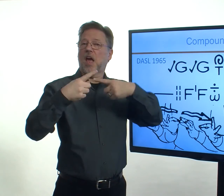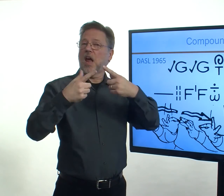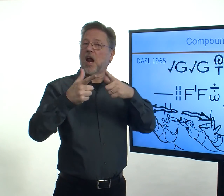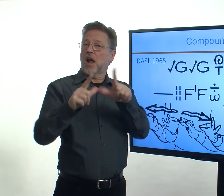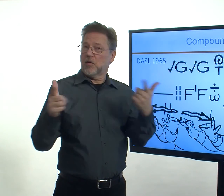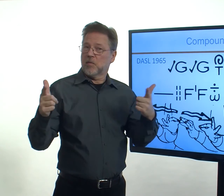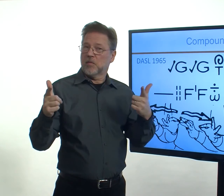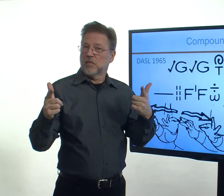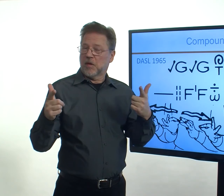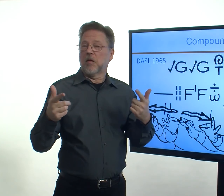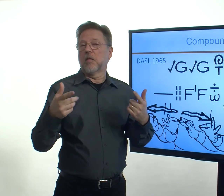are often formed like this.